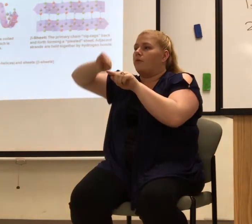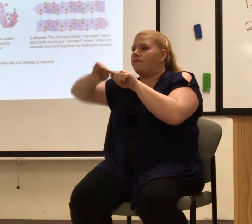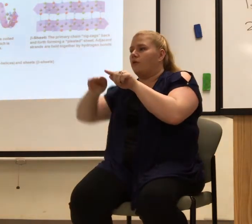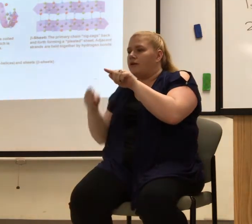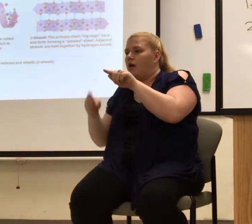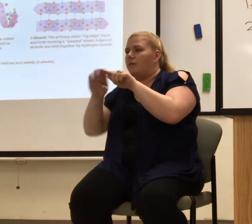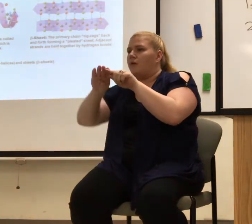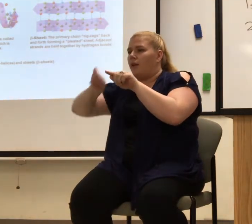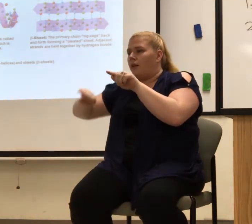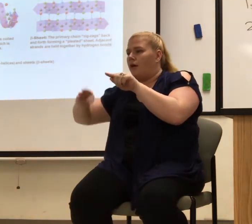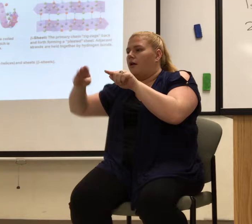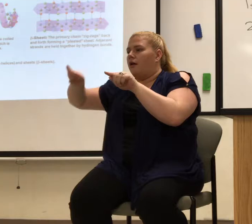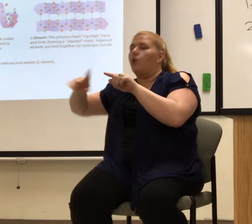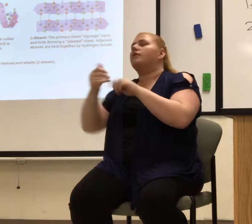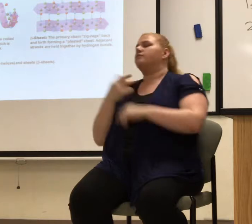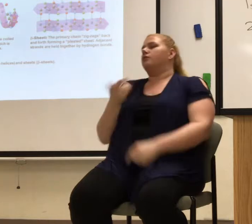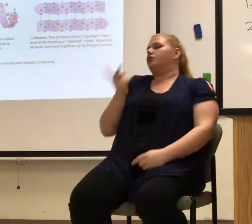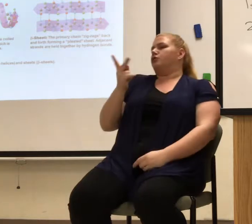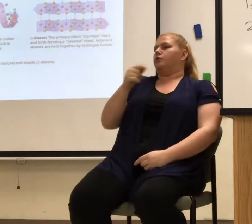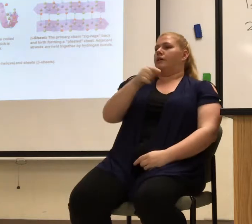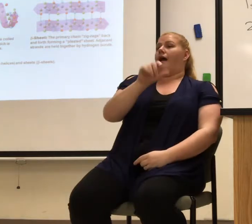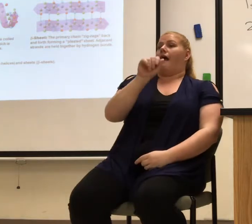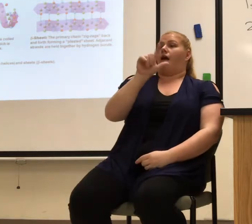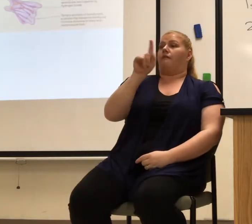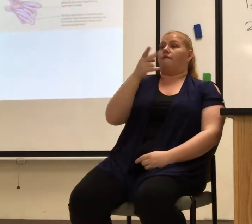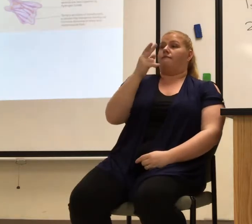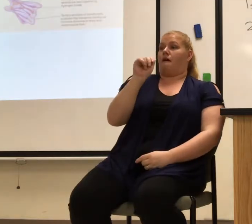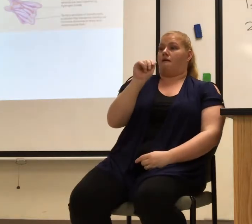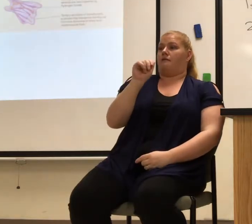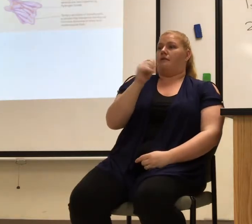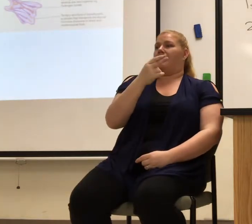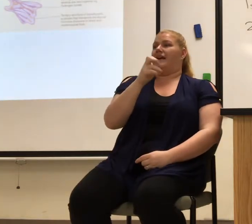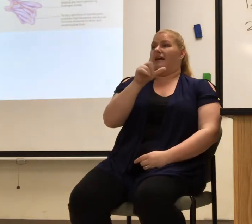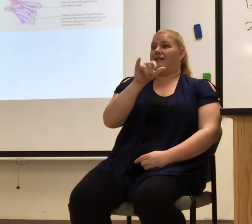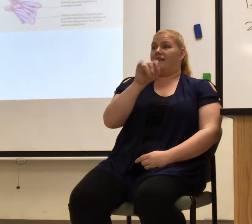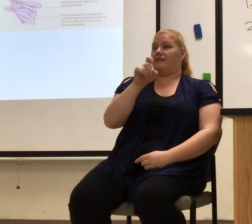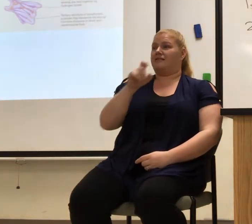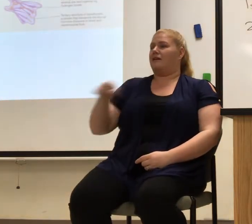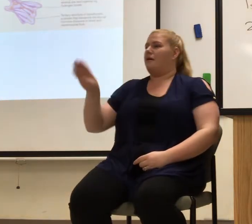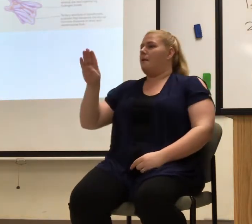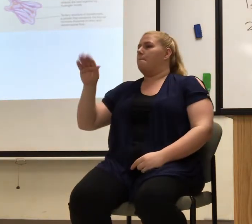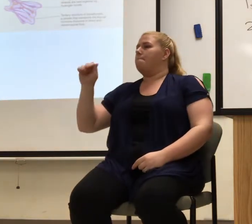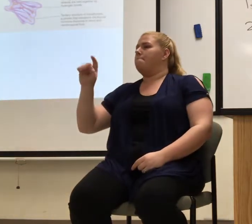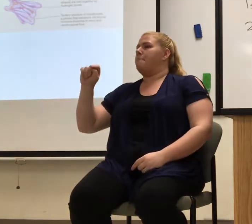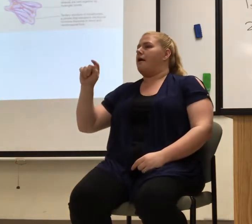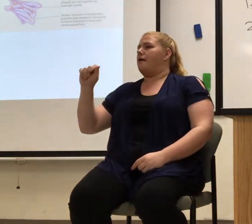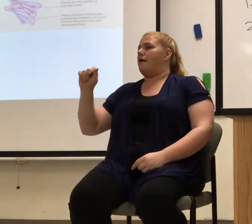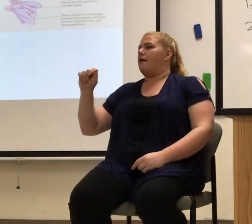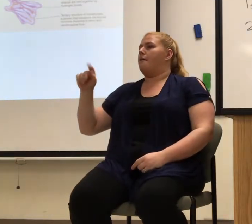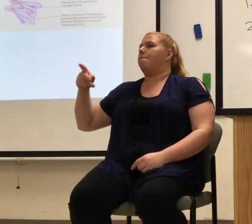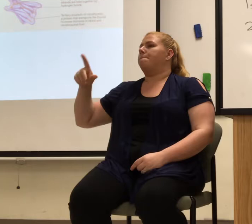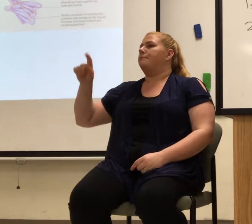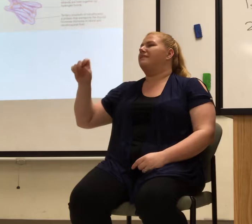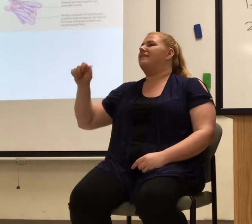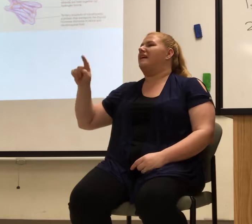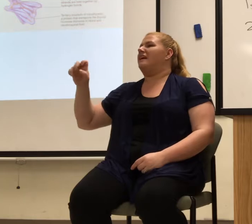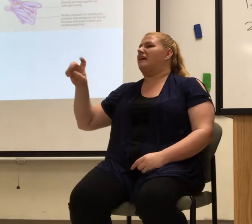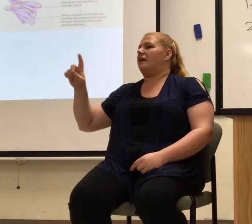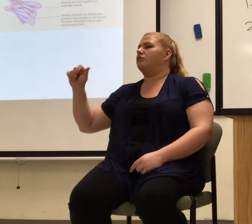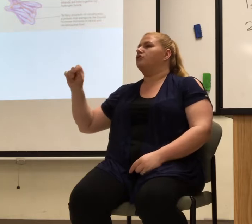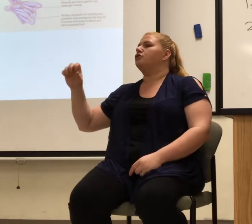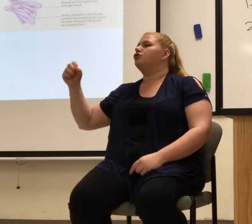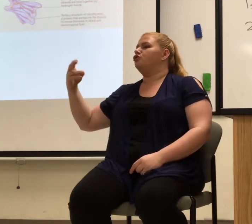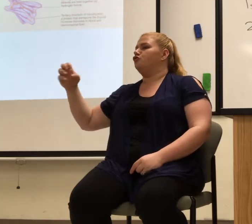into either a beta pleated sheet or alpha helix. And this polypeptide chain, it's